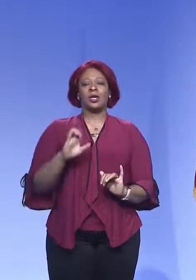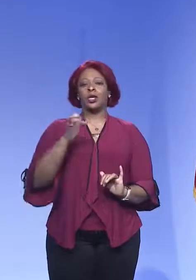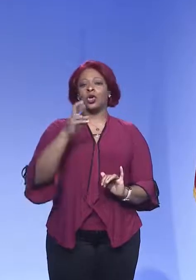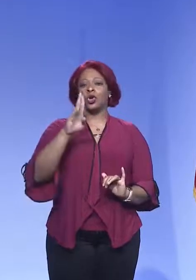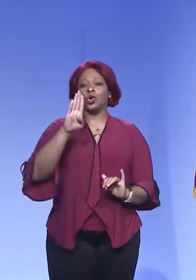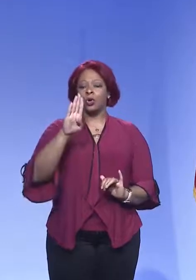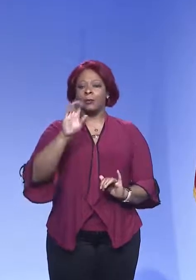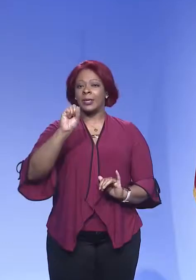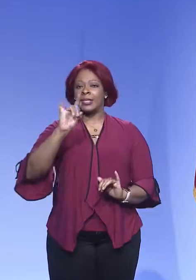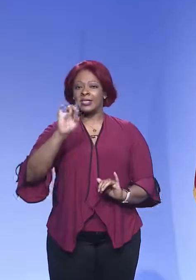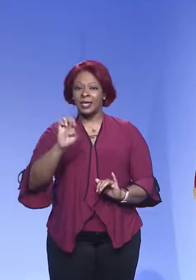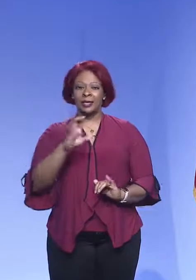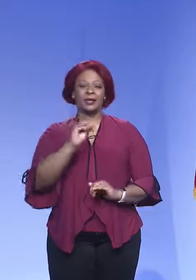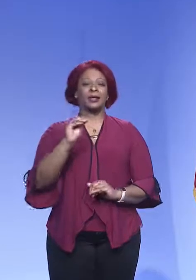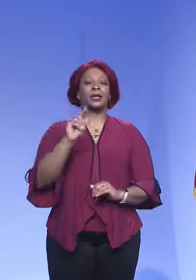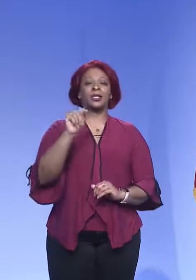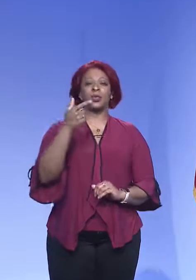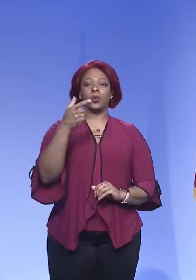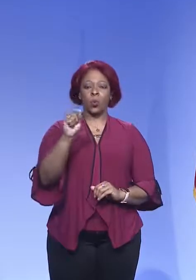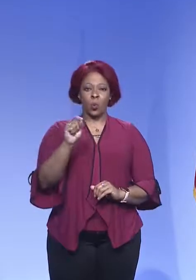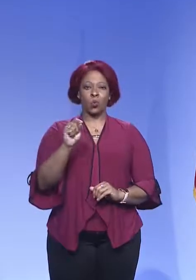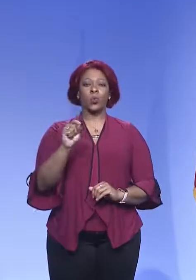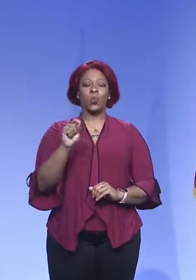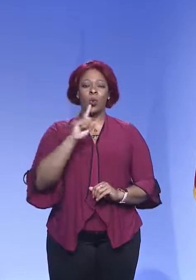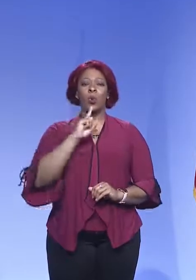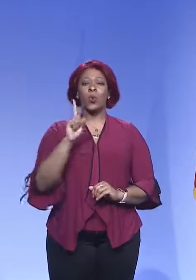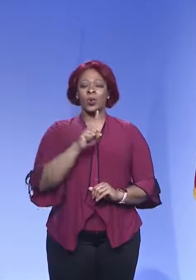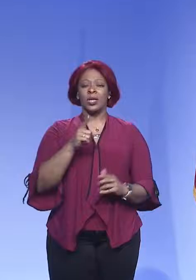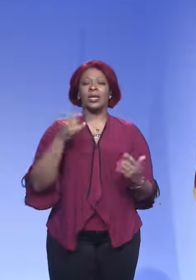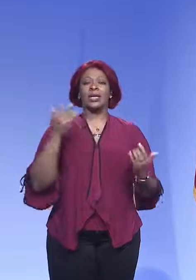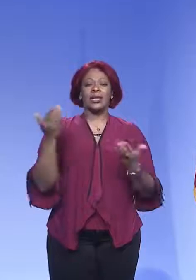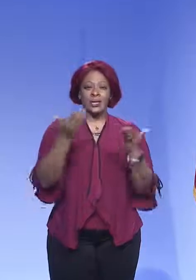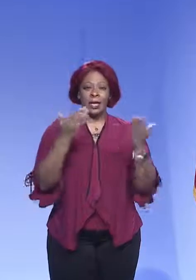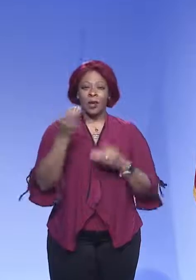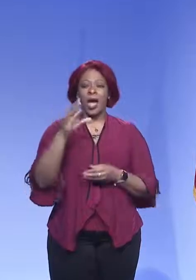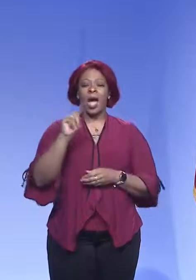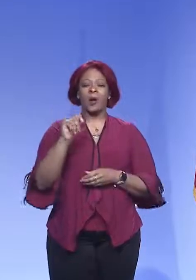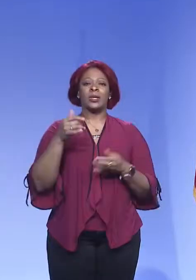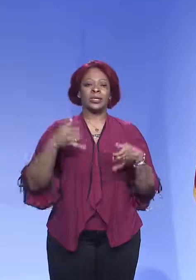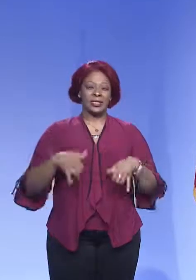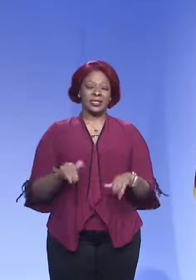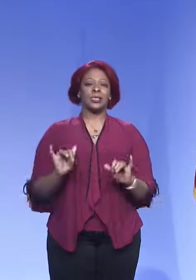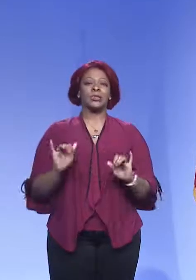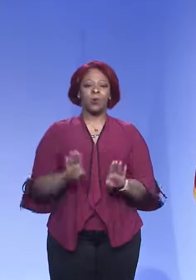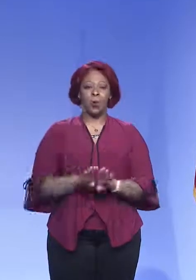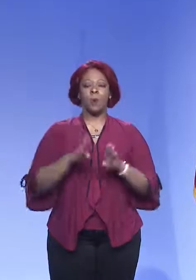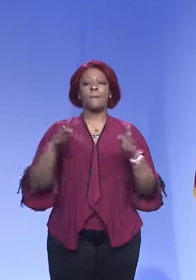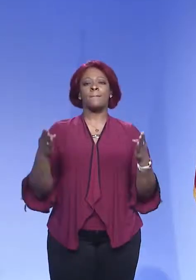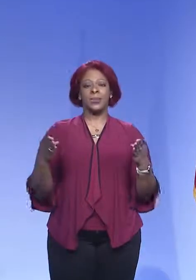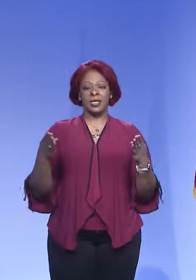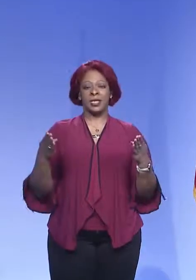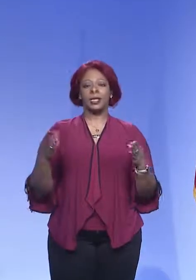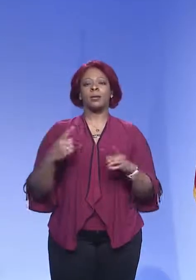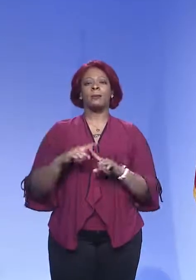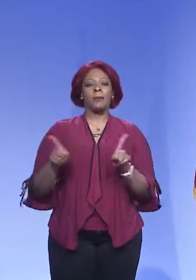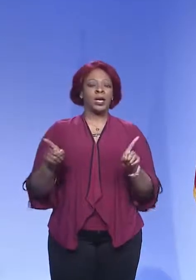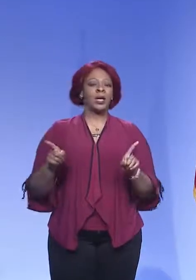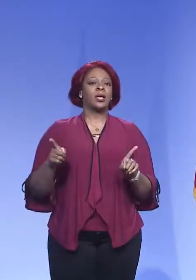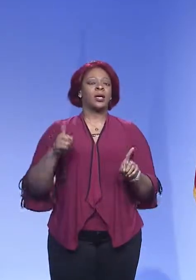Curbside and to-go is carry-out is still open, but we